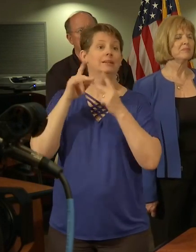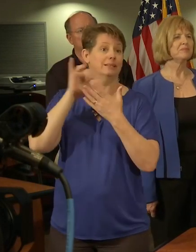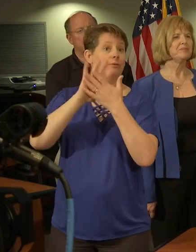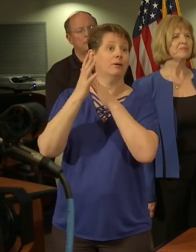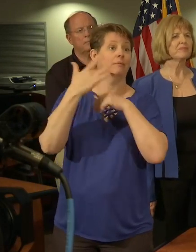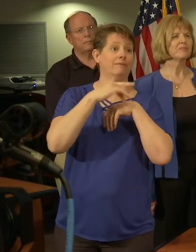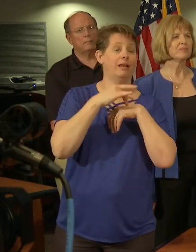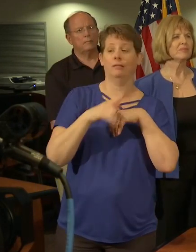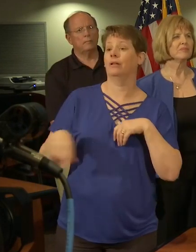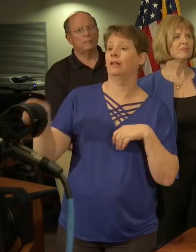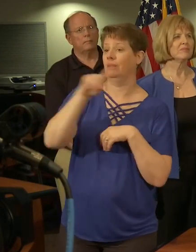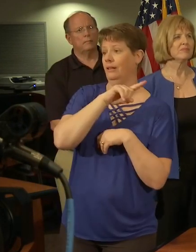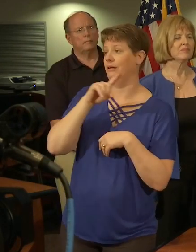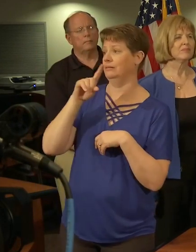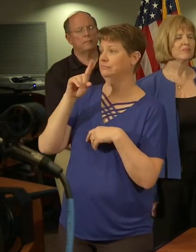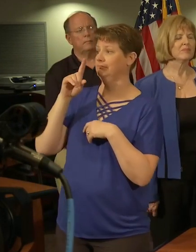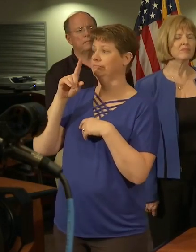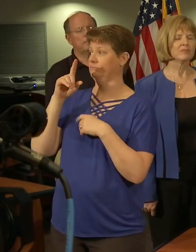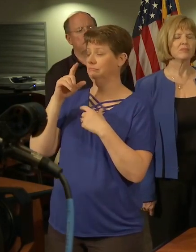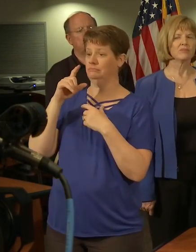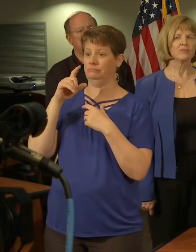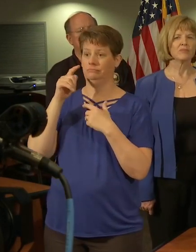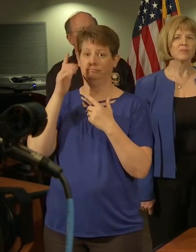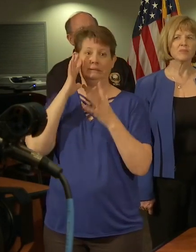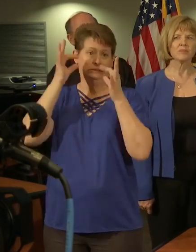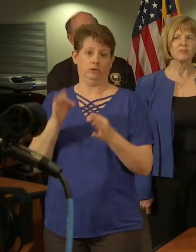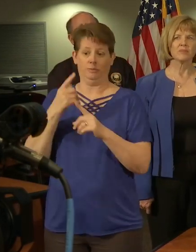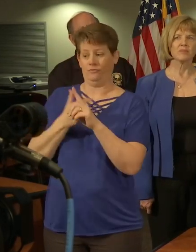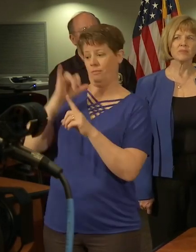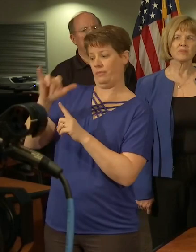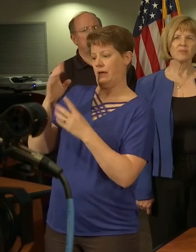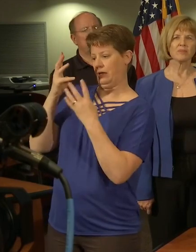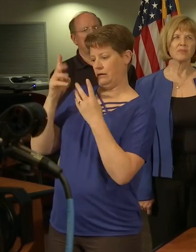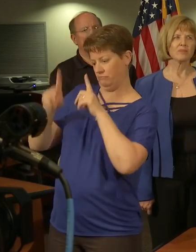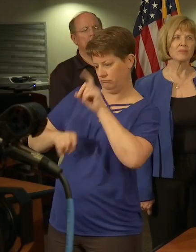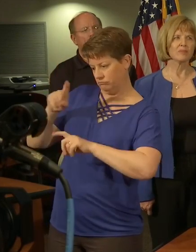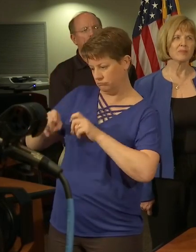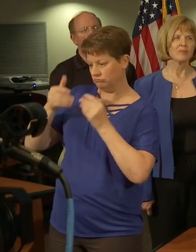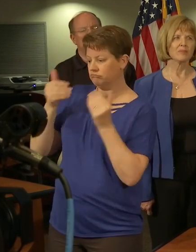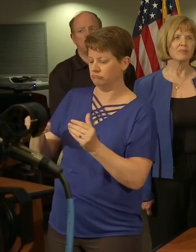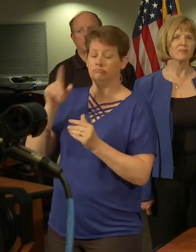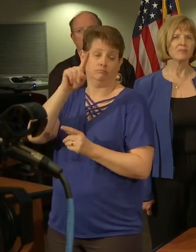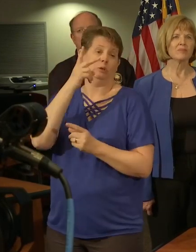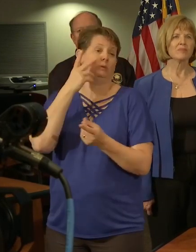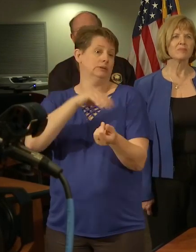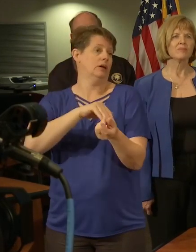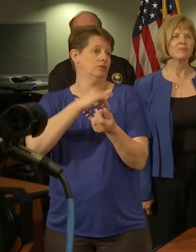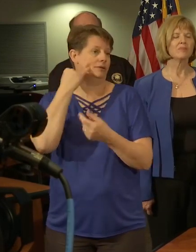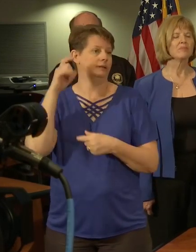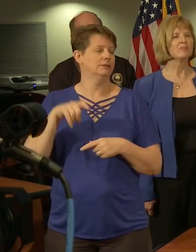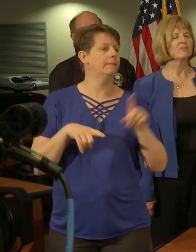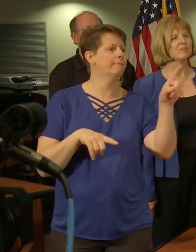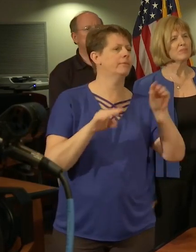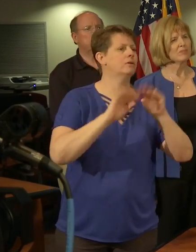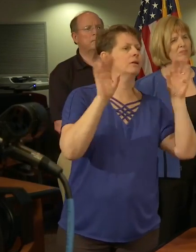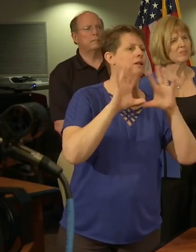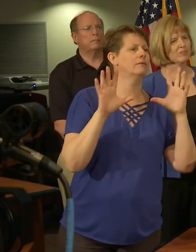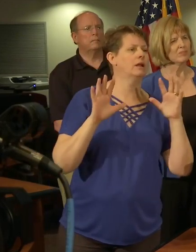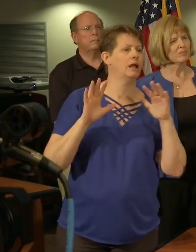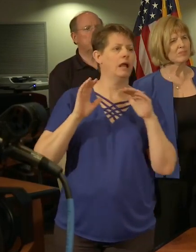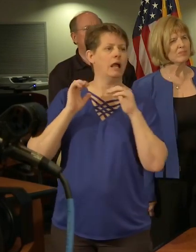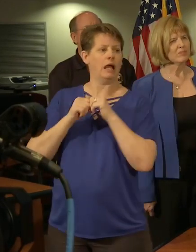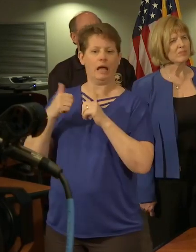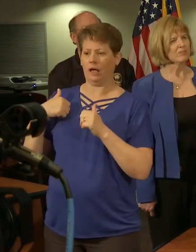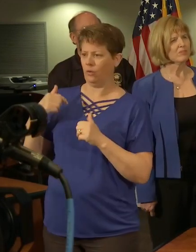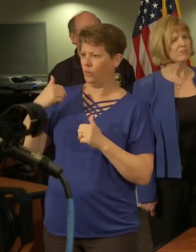becoming available and determine what the next step should be and if necessary, go see the doctor. And just to clarify, how would we learn